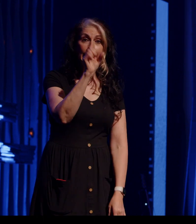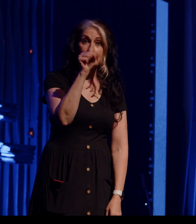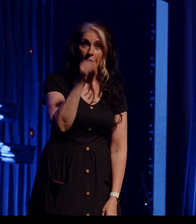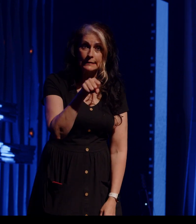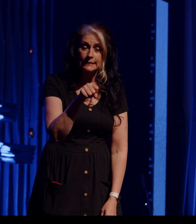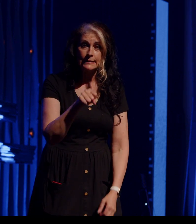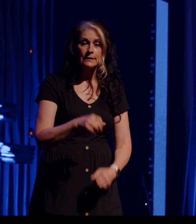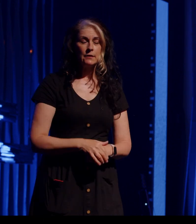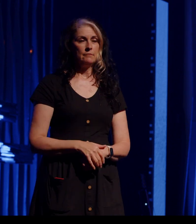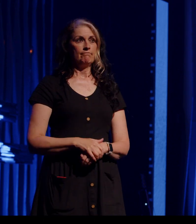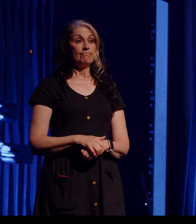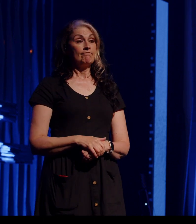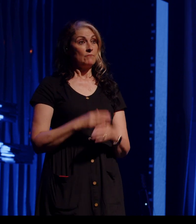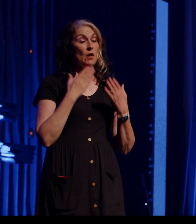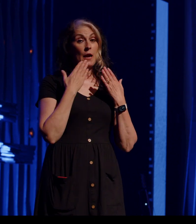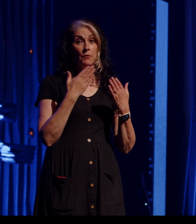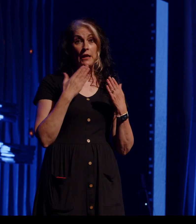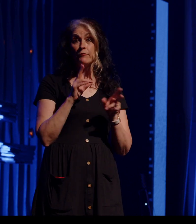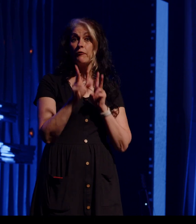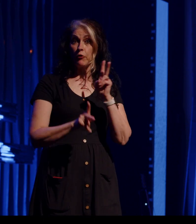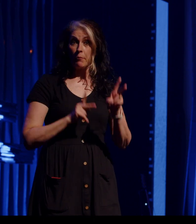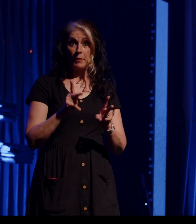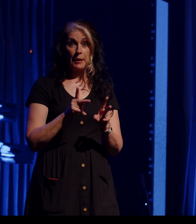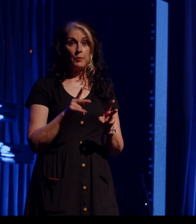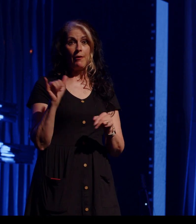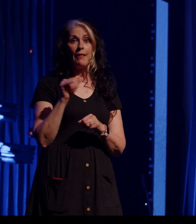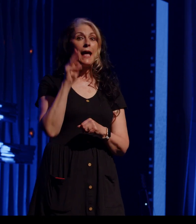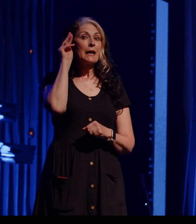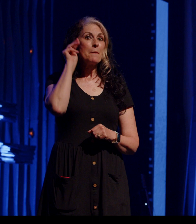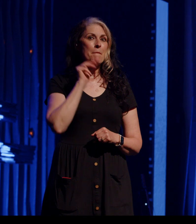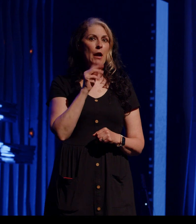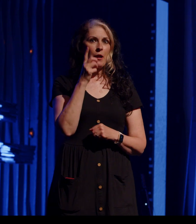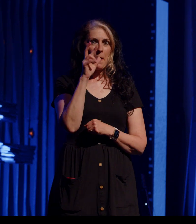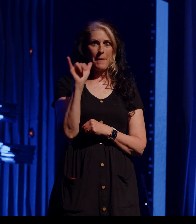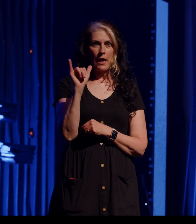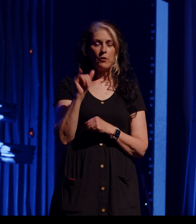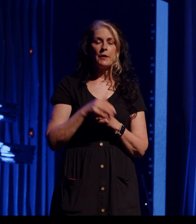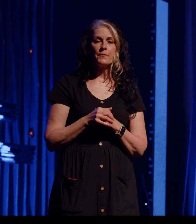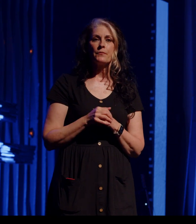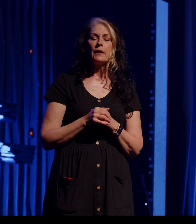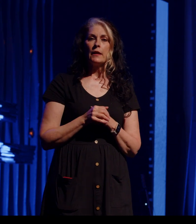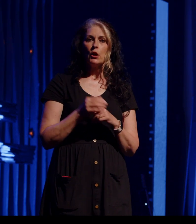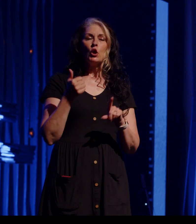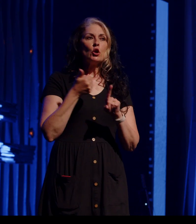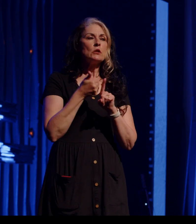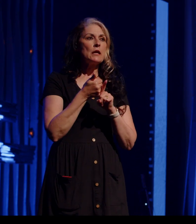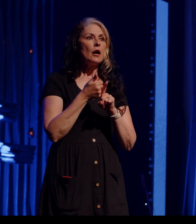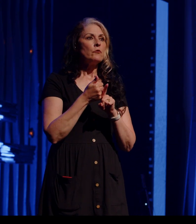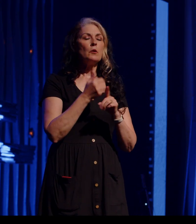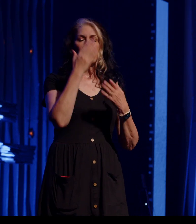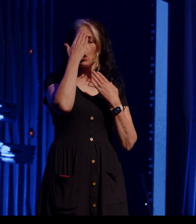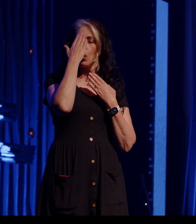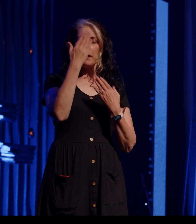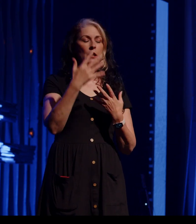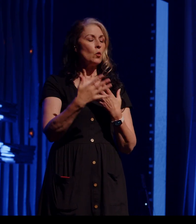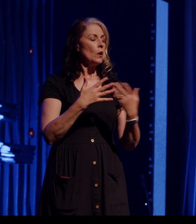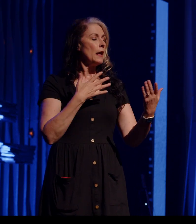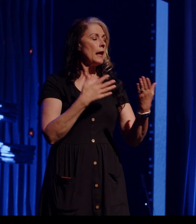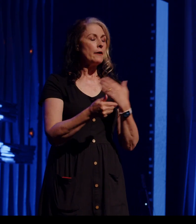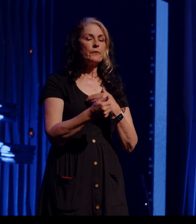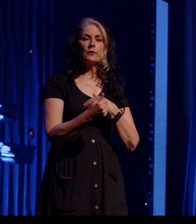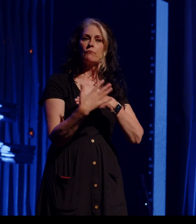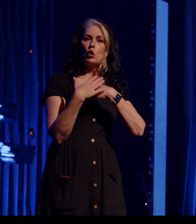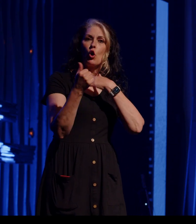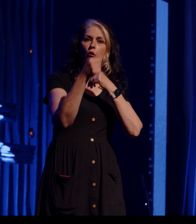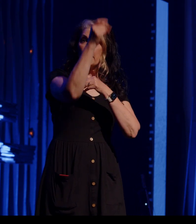yes. I'm so thankful for people like Mary when she says that she'll just be obedient to what God calls